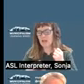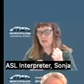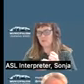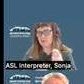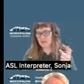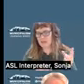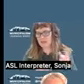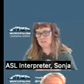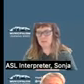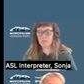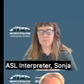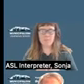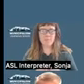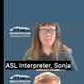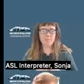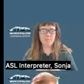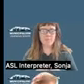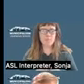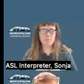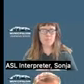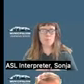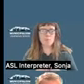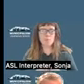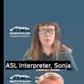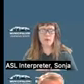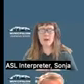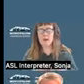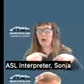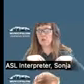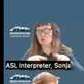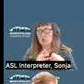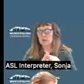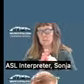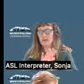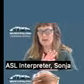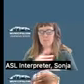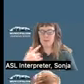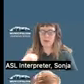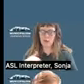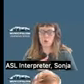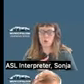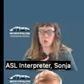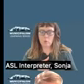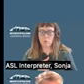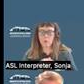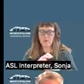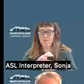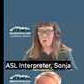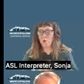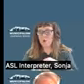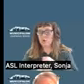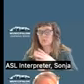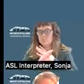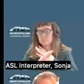we sponsored during the pandemic we were forced to start meeting by Zoom but we did do